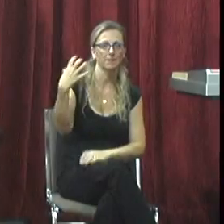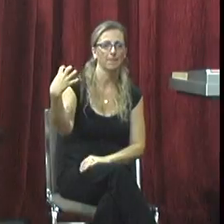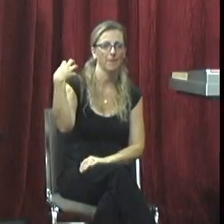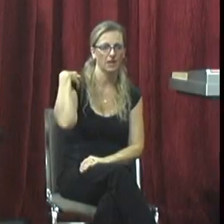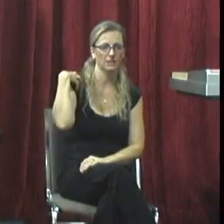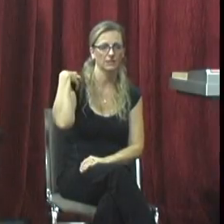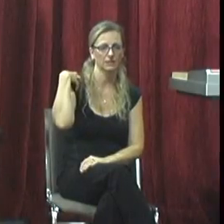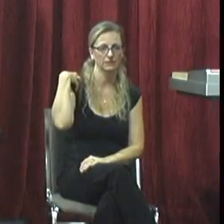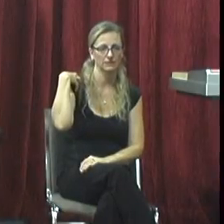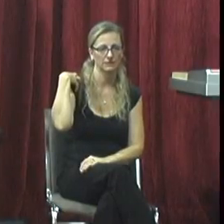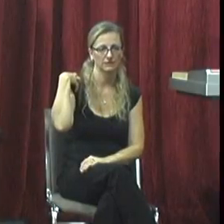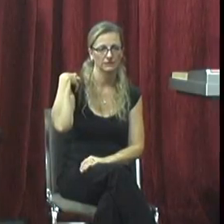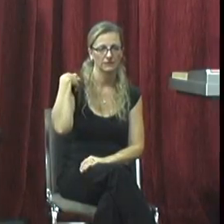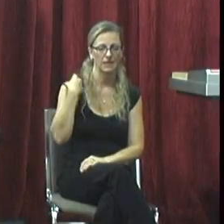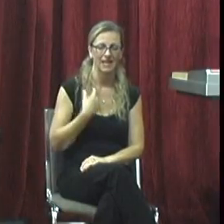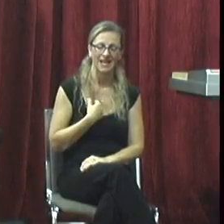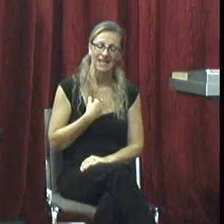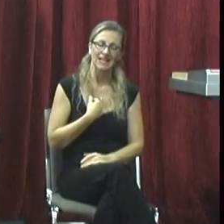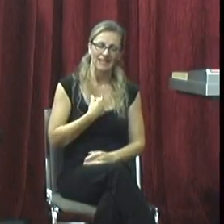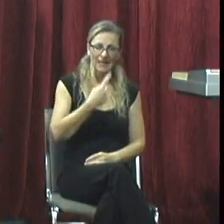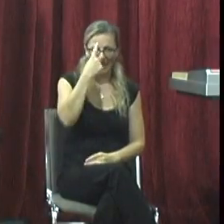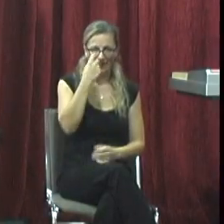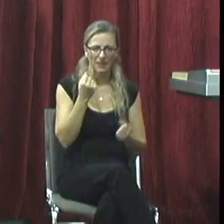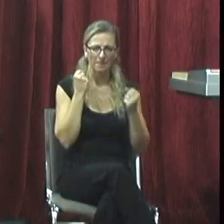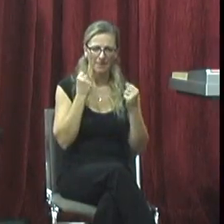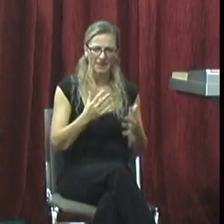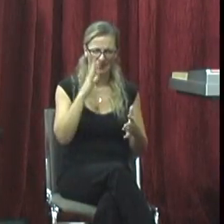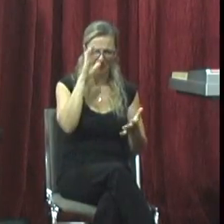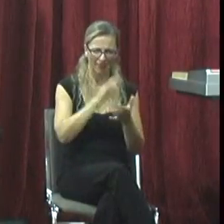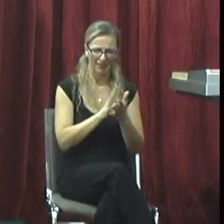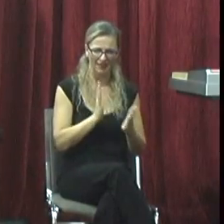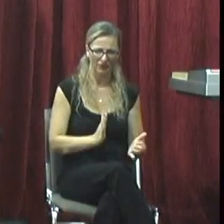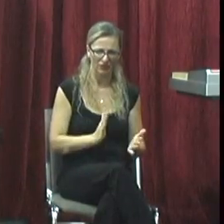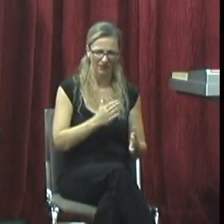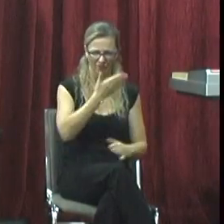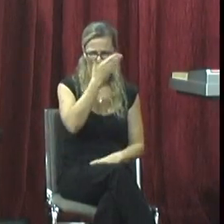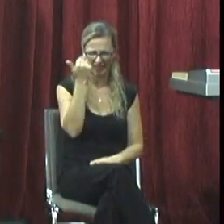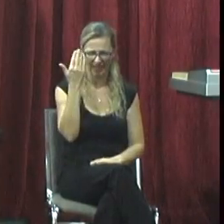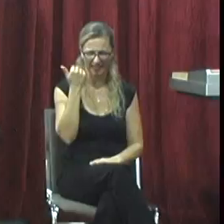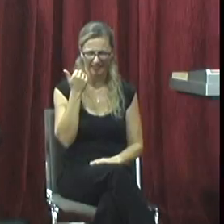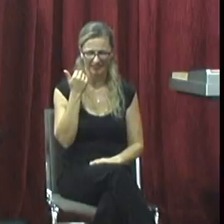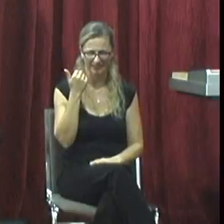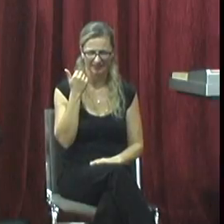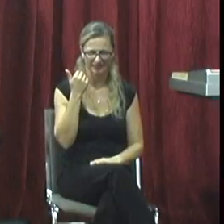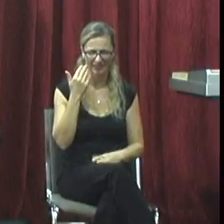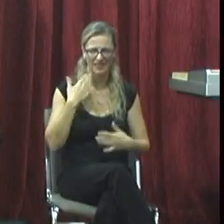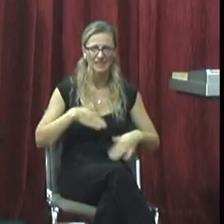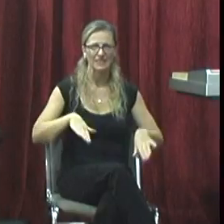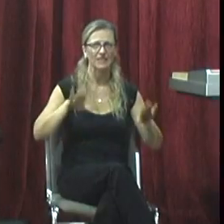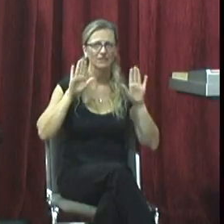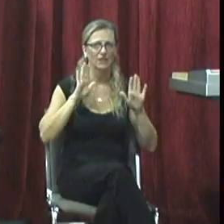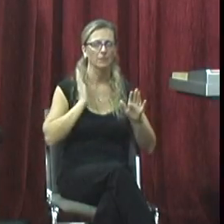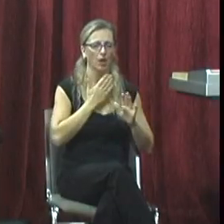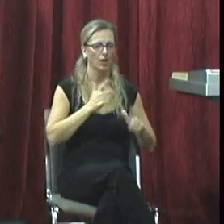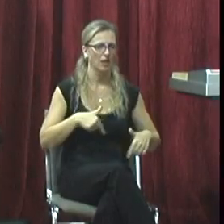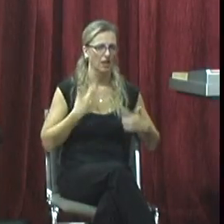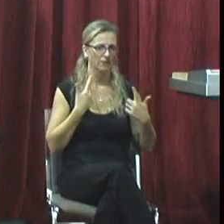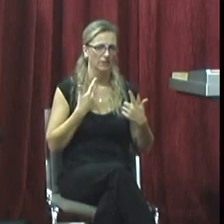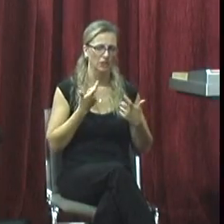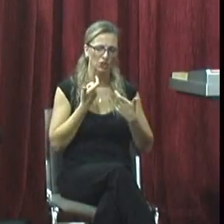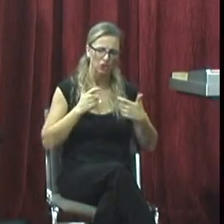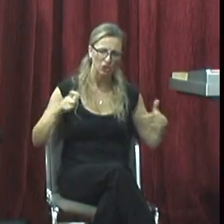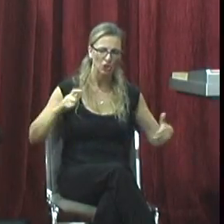many believers forget that this submission of our lives is an integral part of